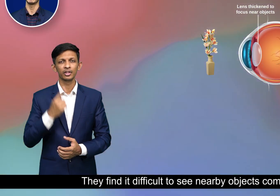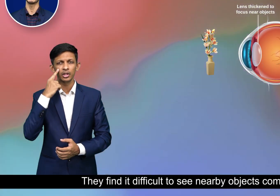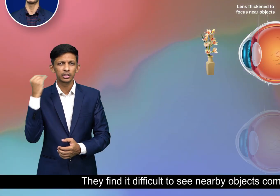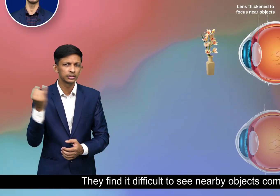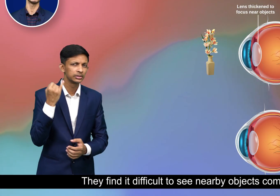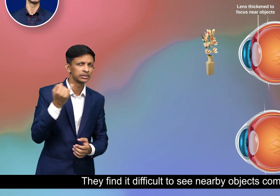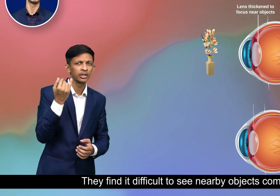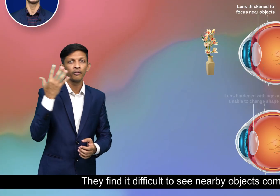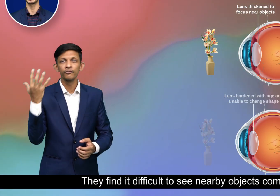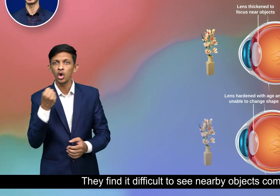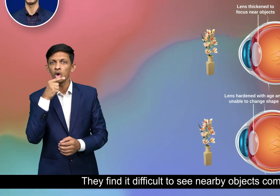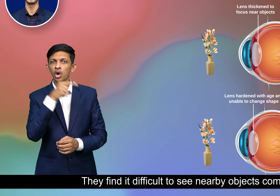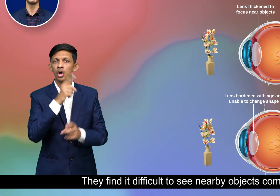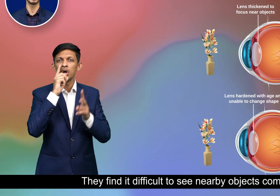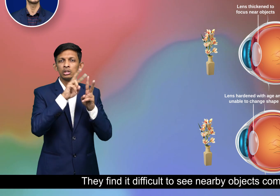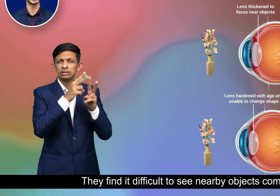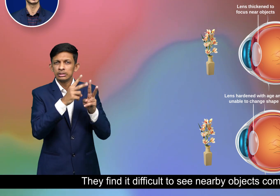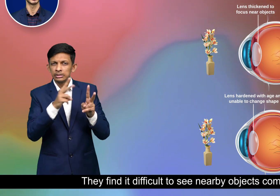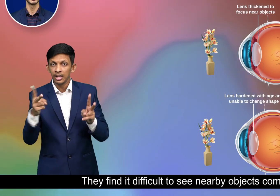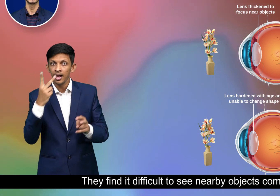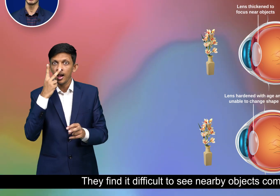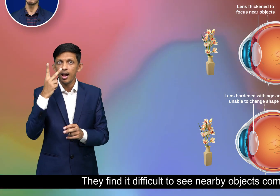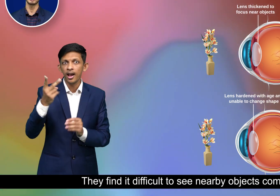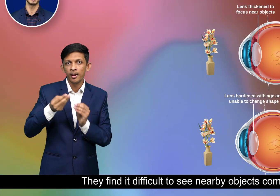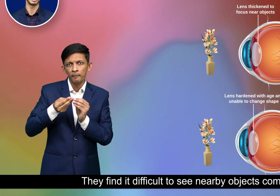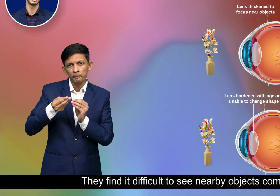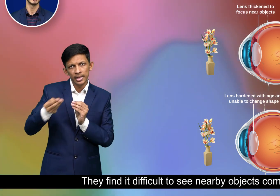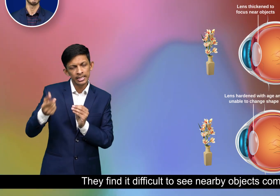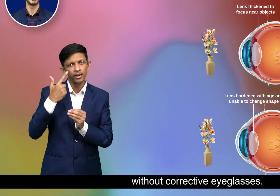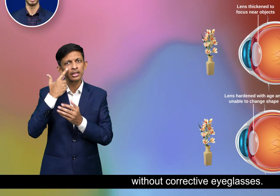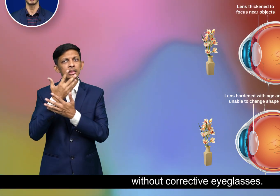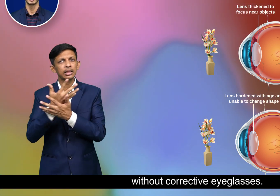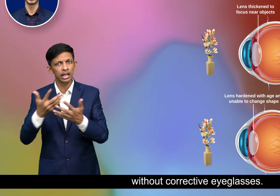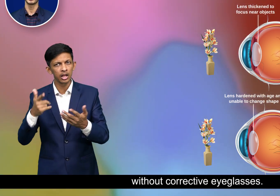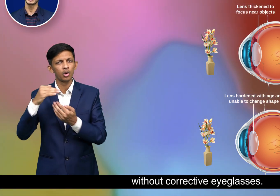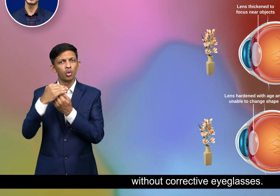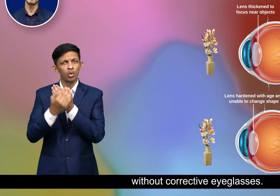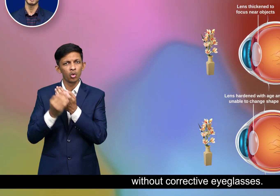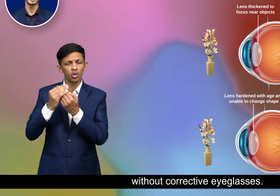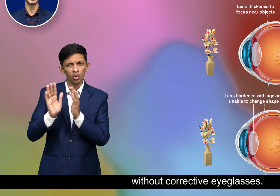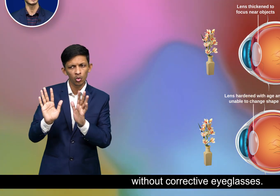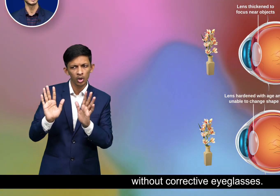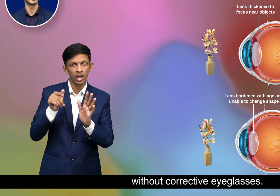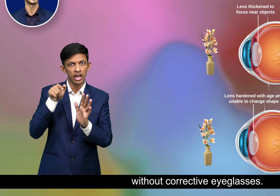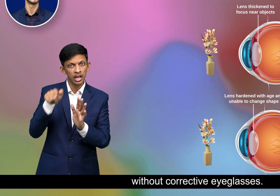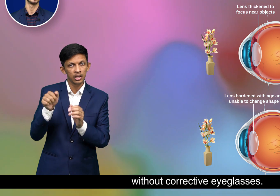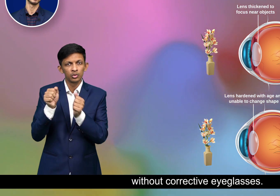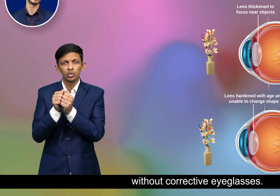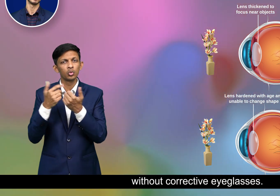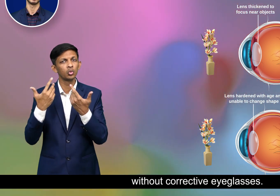They find it difficult to see nearby objects comfortably without corrective